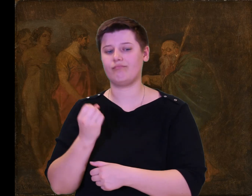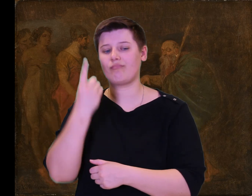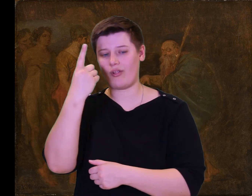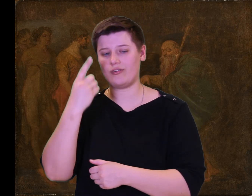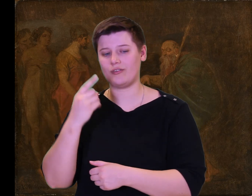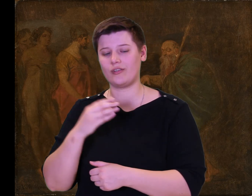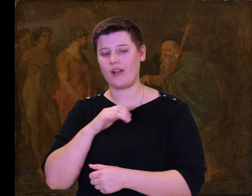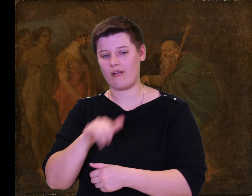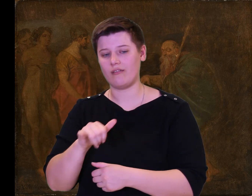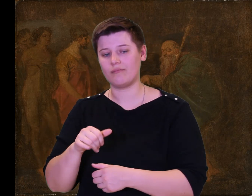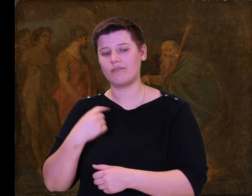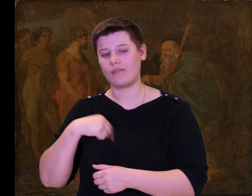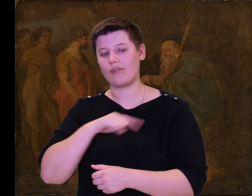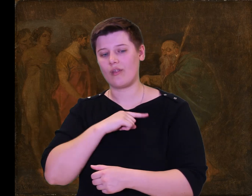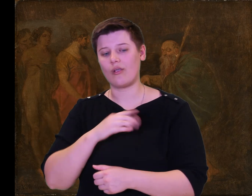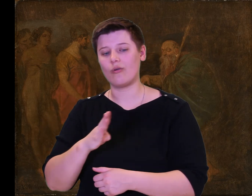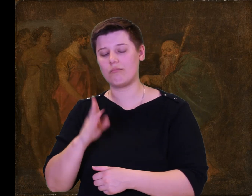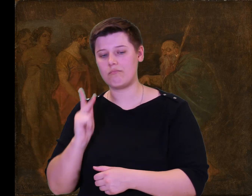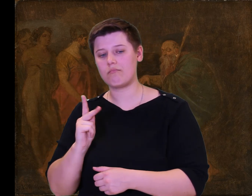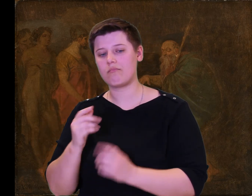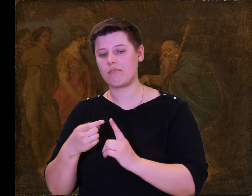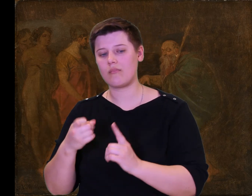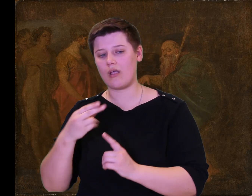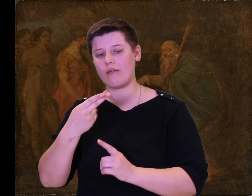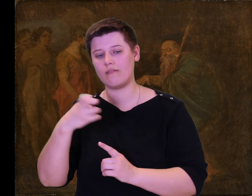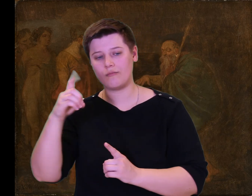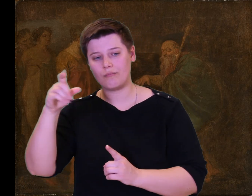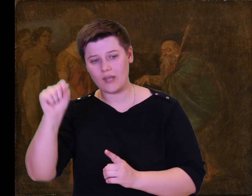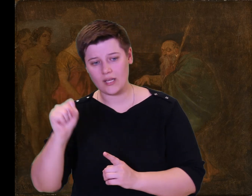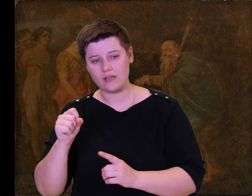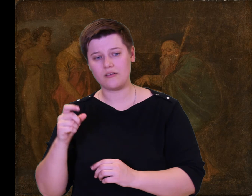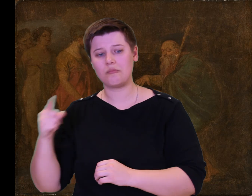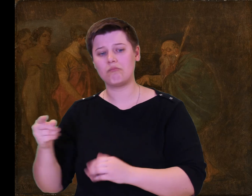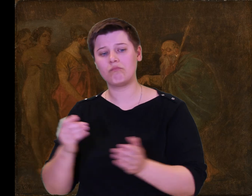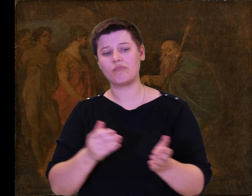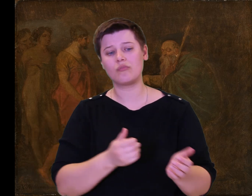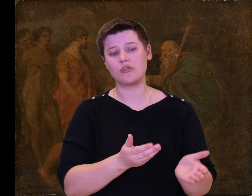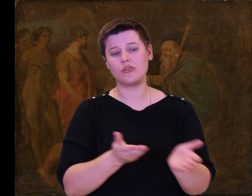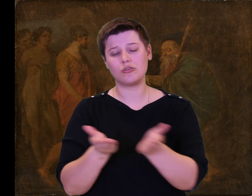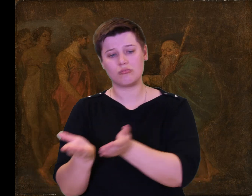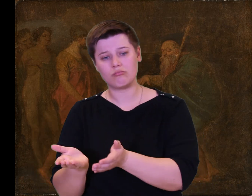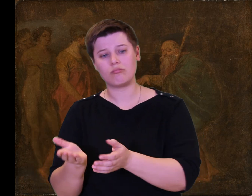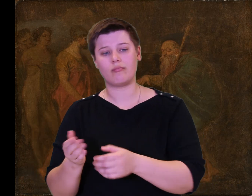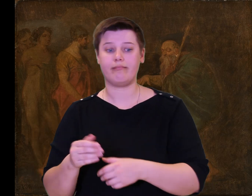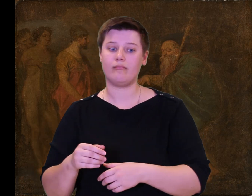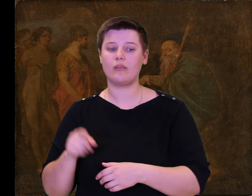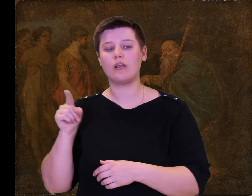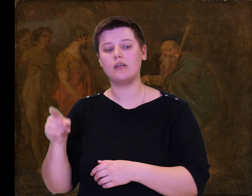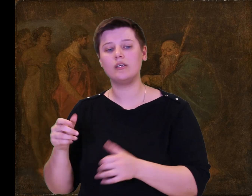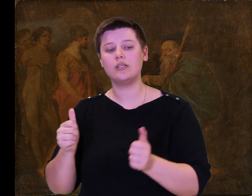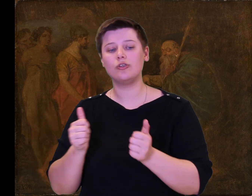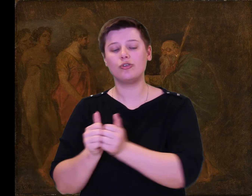The current bore the ship down River Ocean, first with the help of oars, and then fair